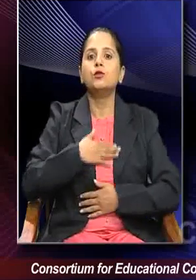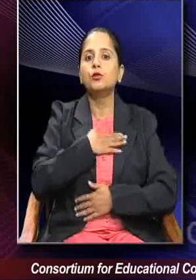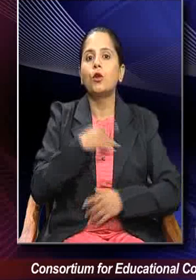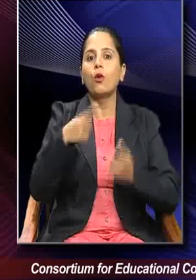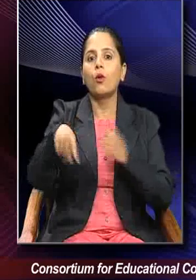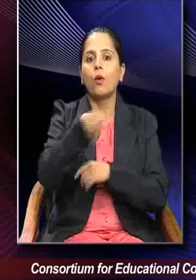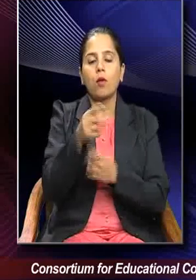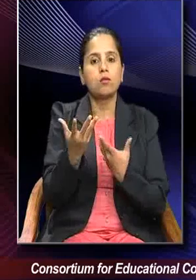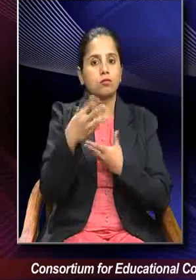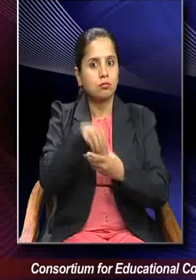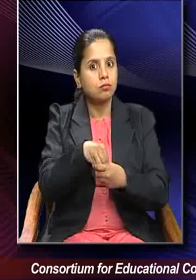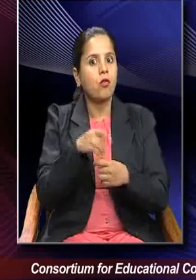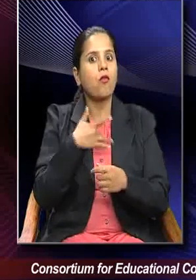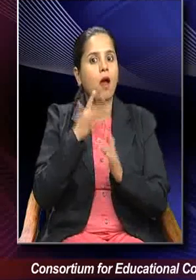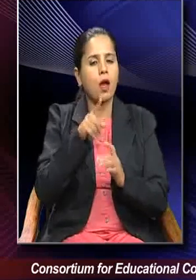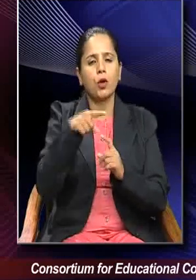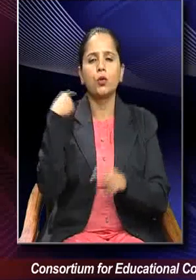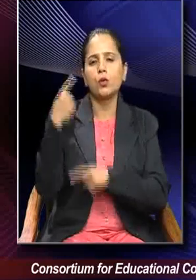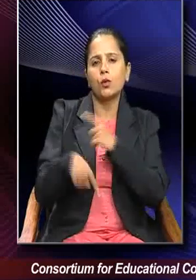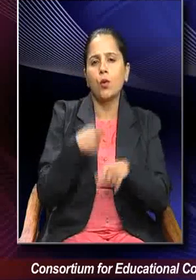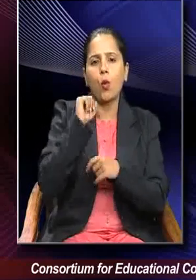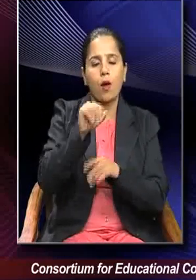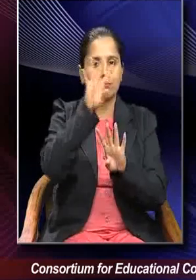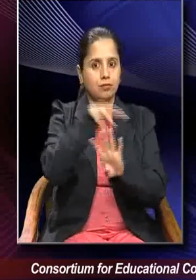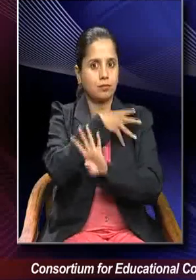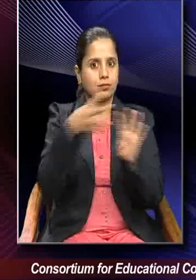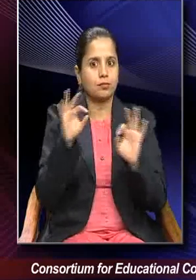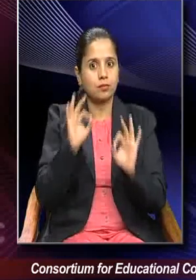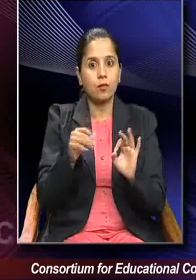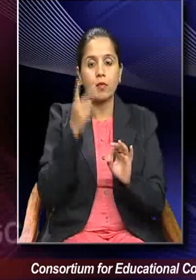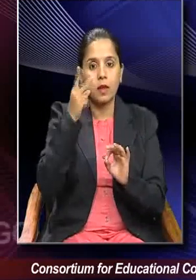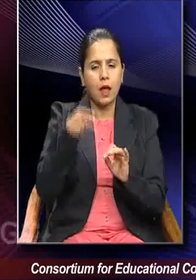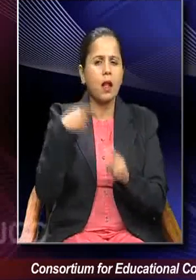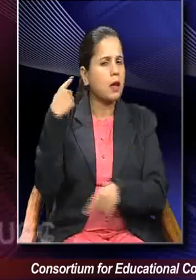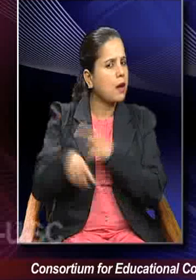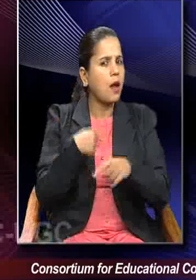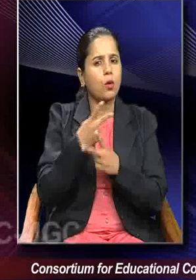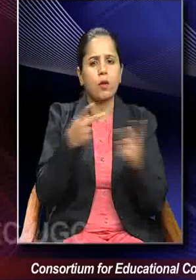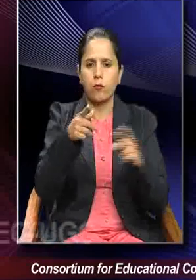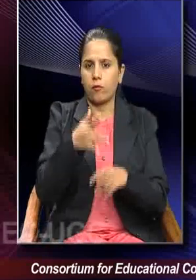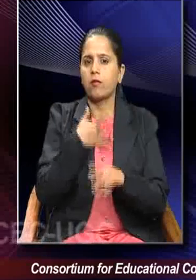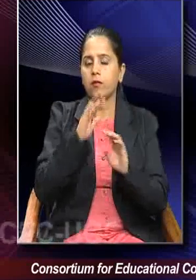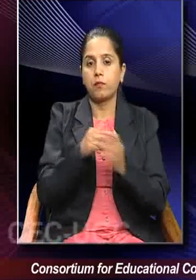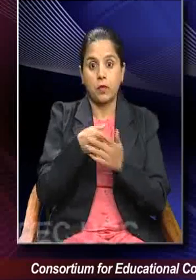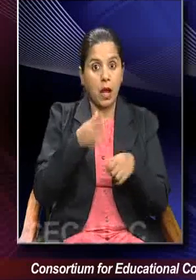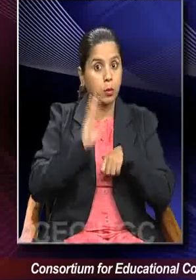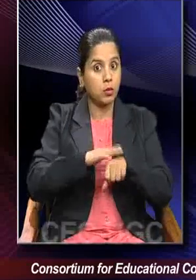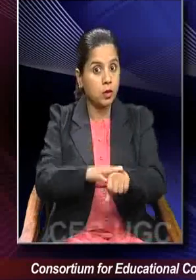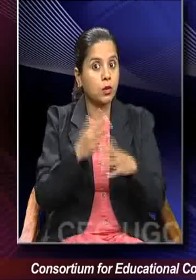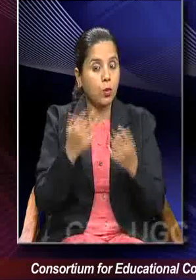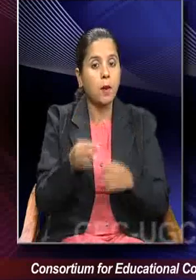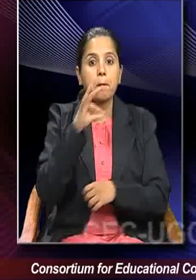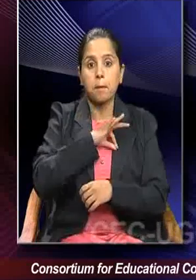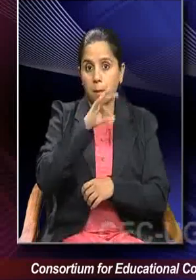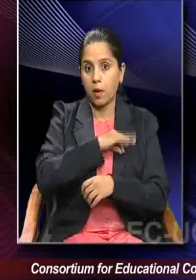and include it in your routine schedule on a very regular basis. To experience the benefits